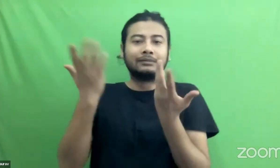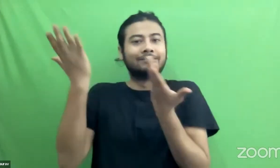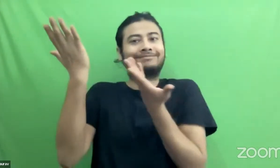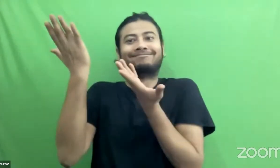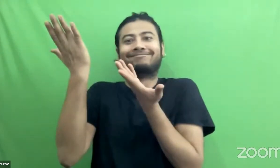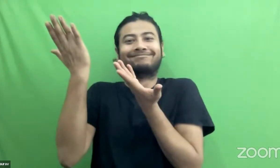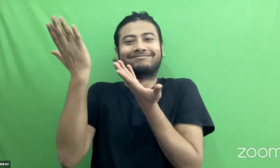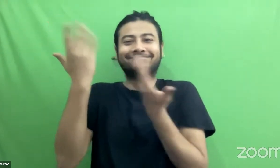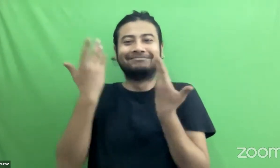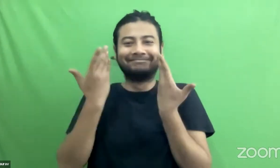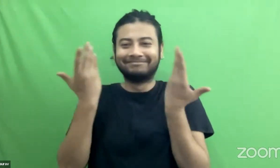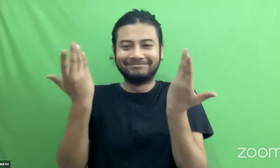Krishna.